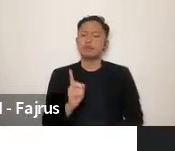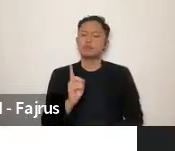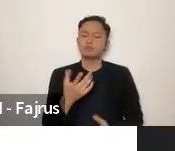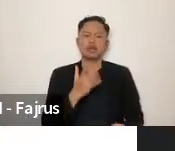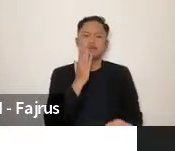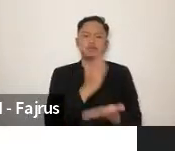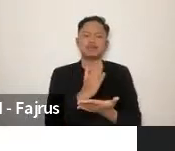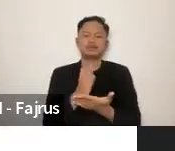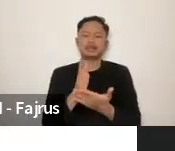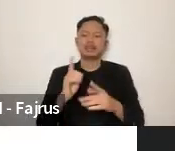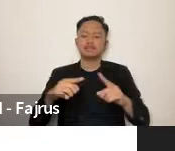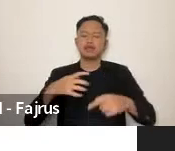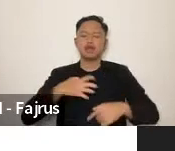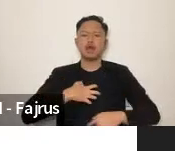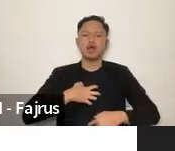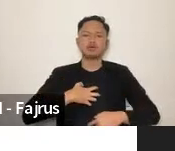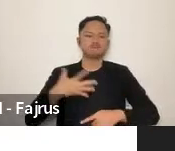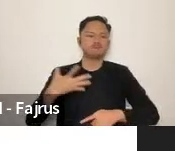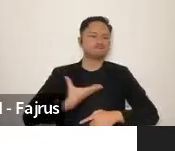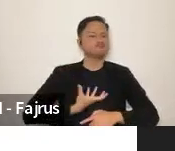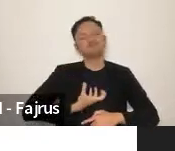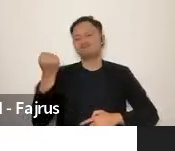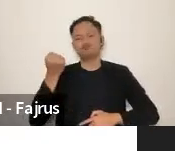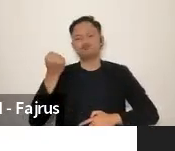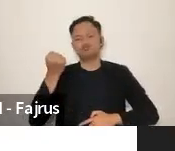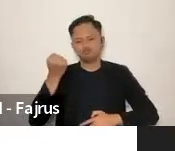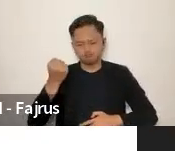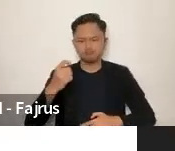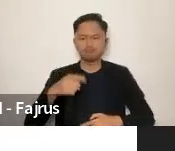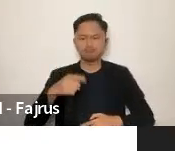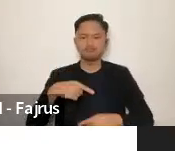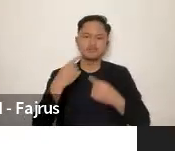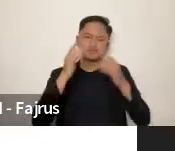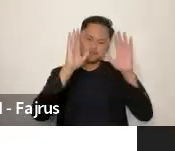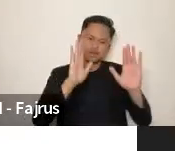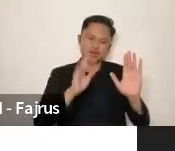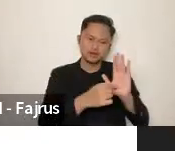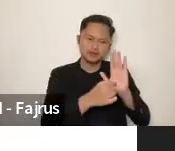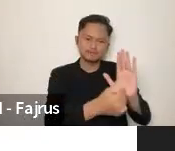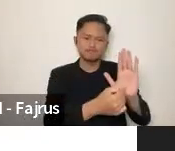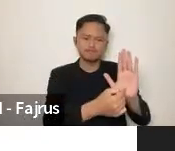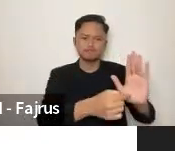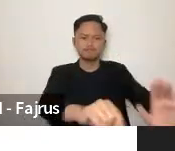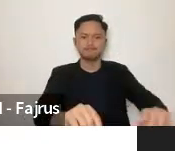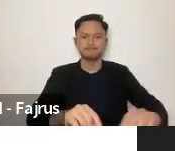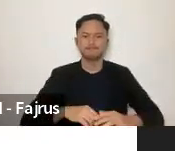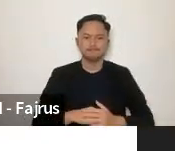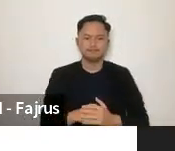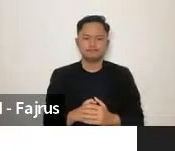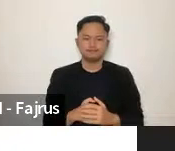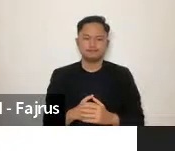human rights defenders and the media. And we've seen cases where these have been linked. So activists such as